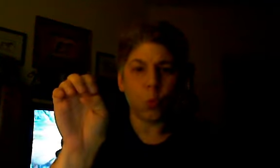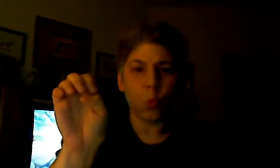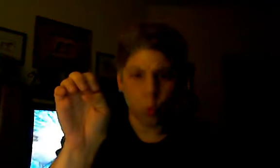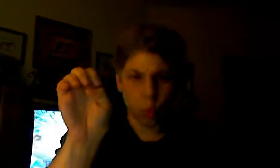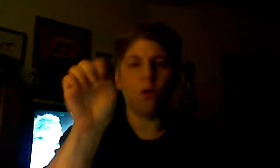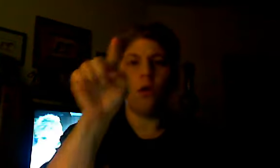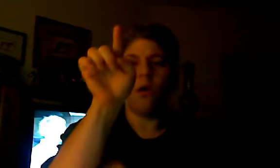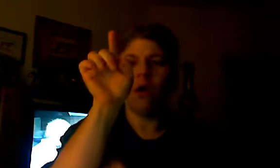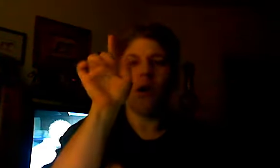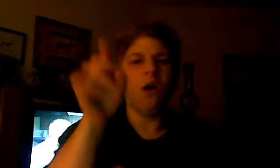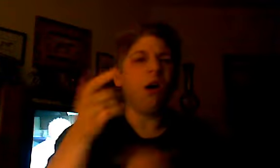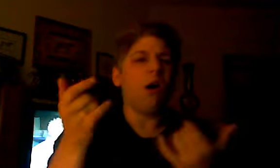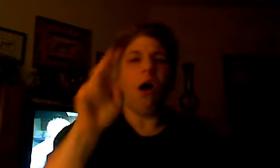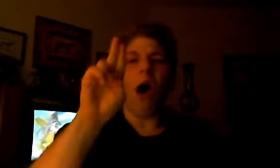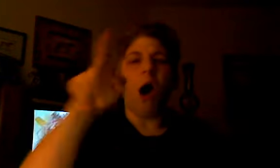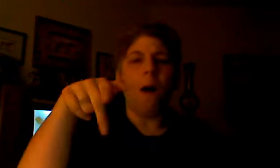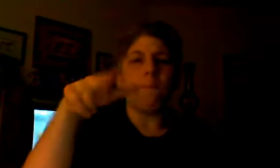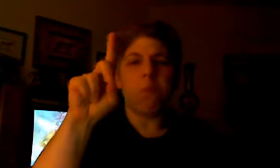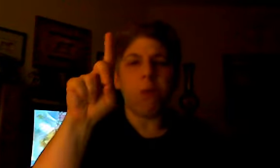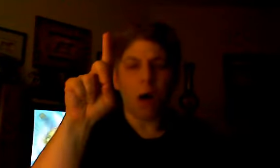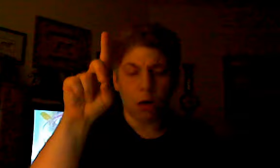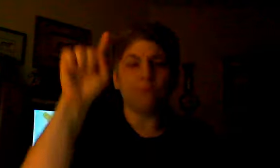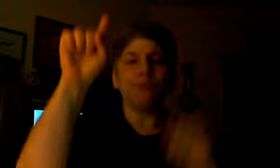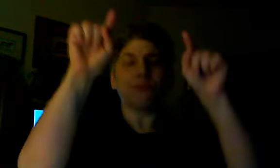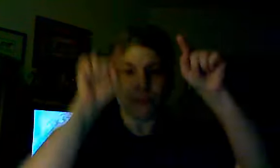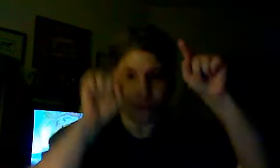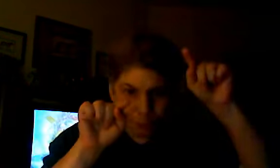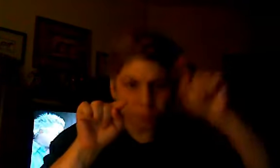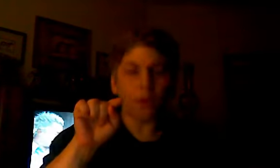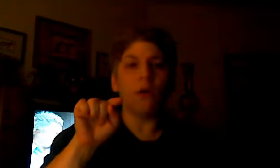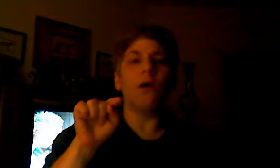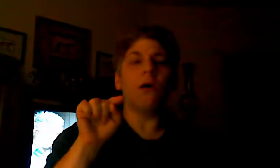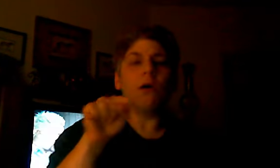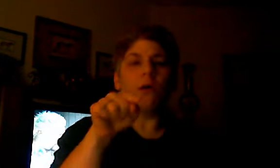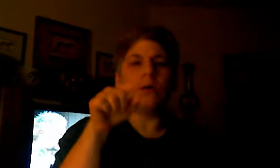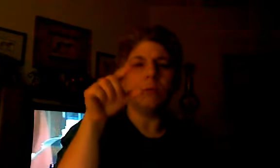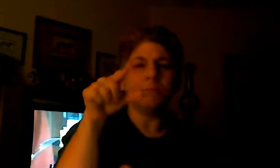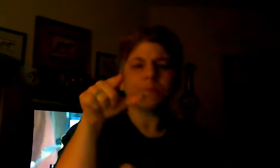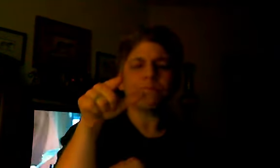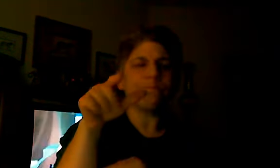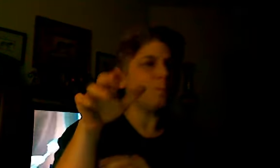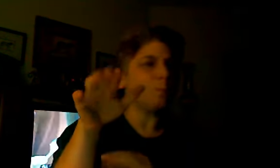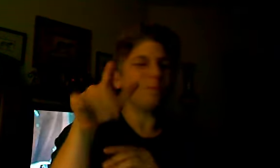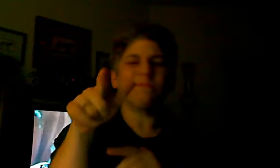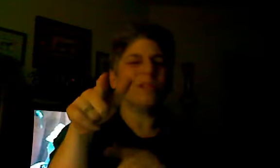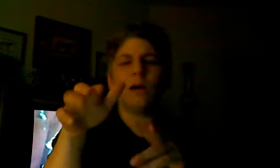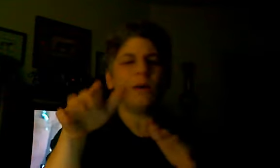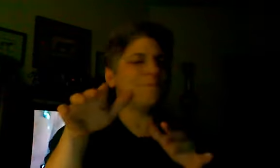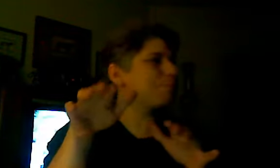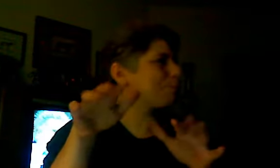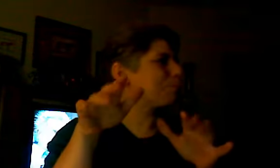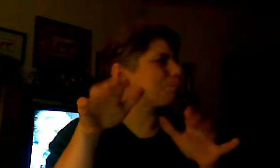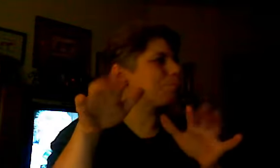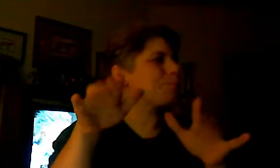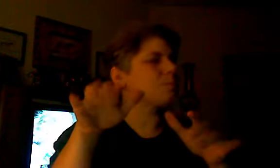Mmm. Awesome. It's the best masa I've ever tried. Yeah? I think that's because of the rice bottle. All cooked down, nice and tender. Tons of flavor in it.